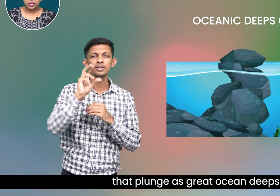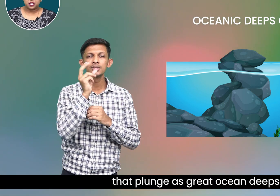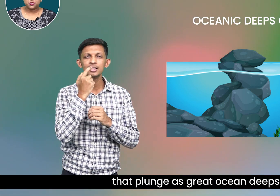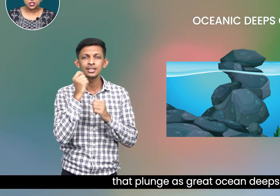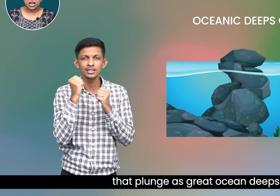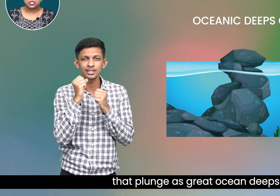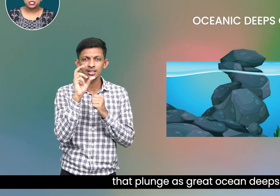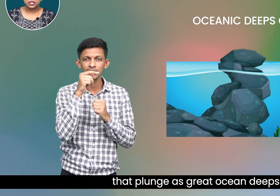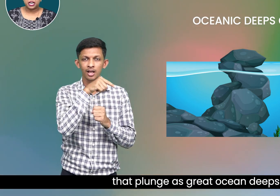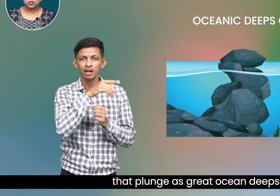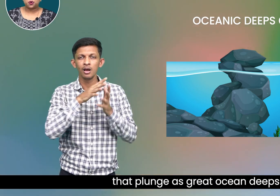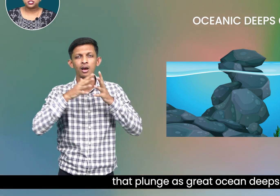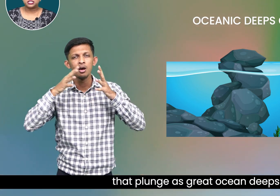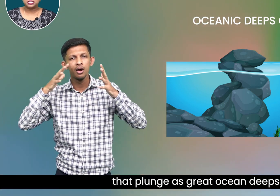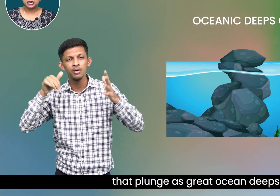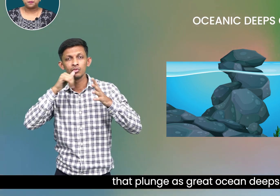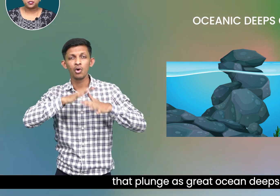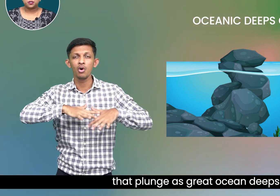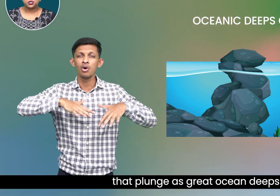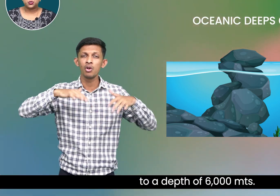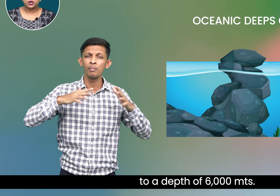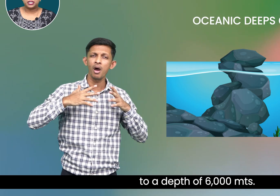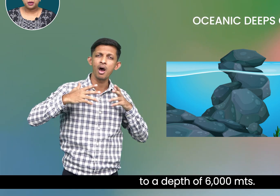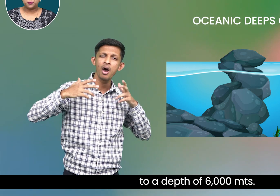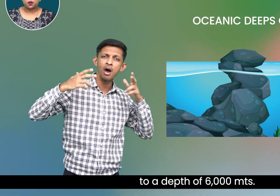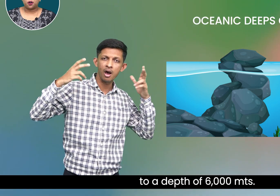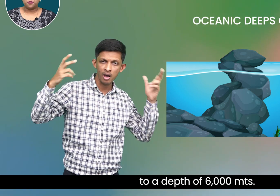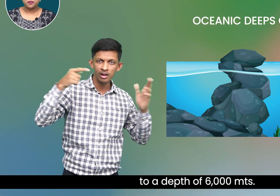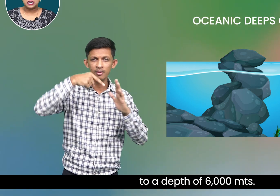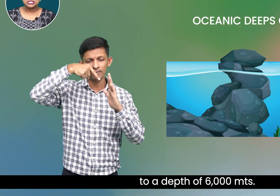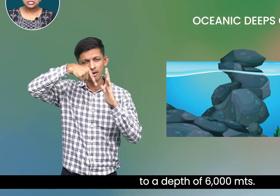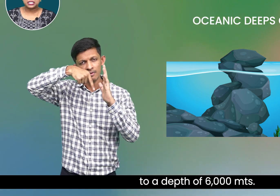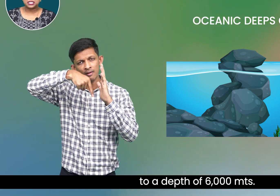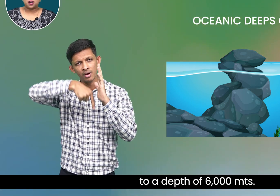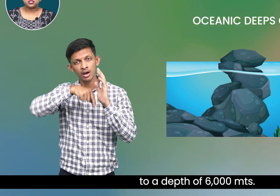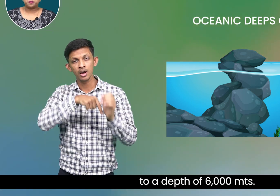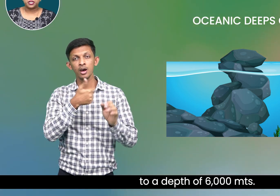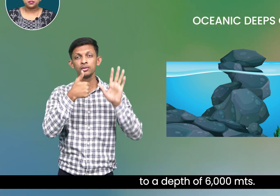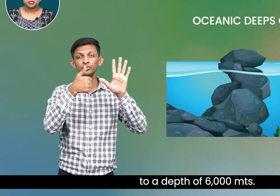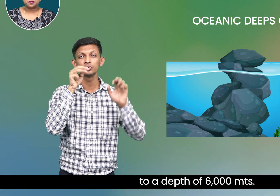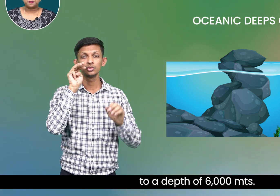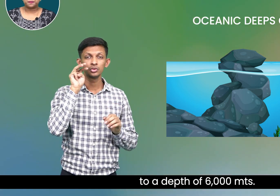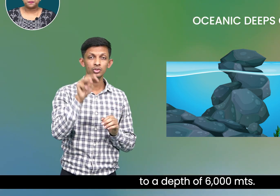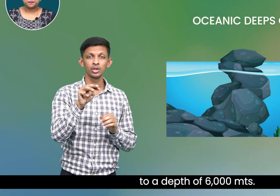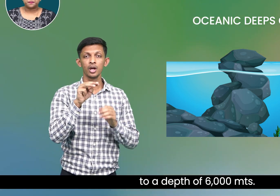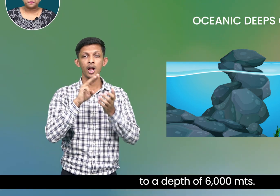that plunge as great ocean deeps to a depth of 6000